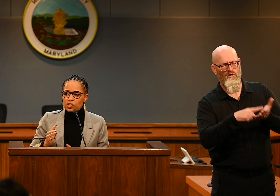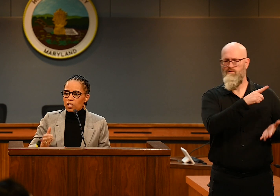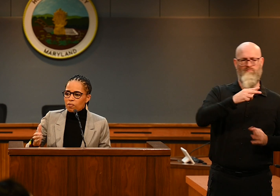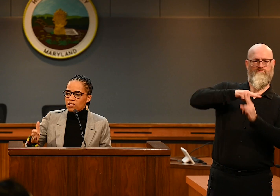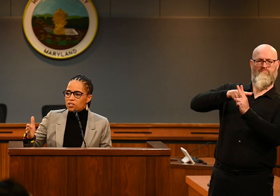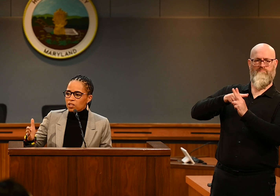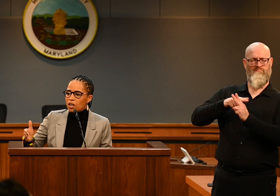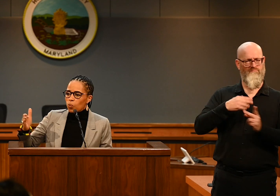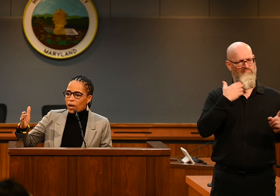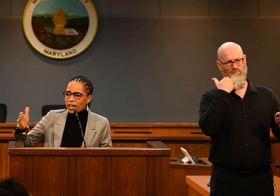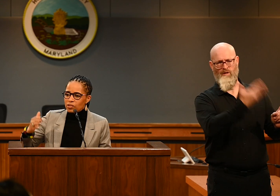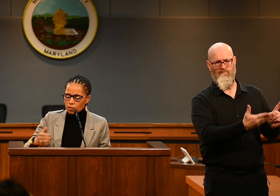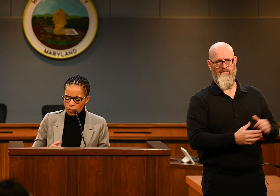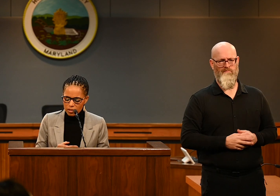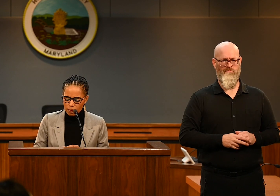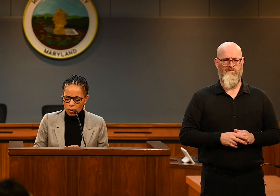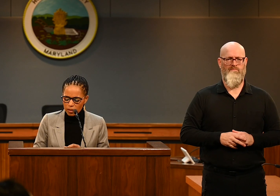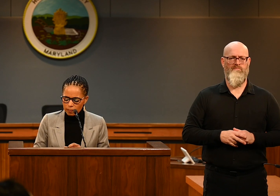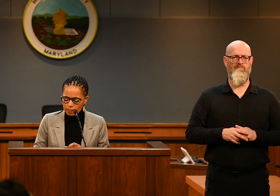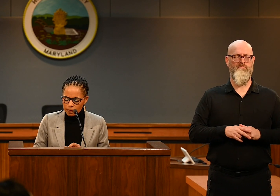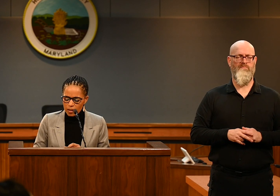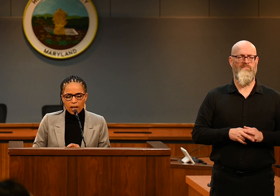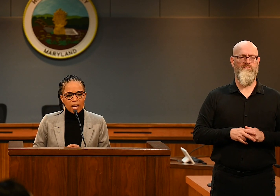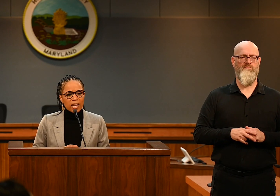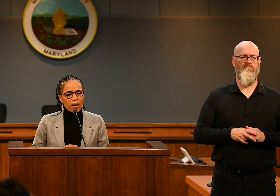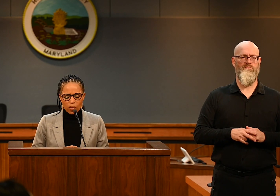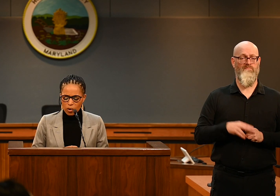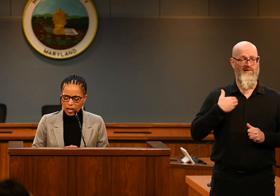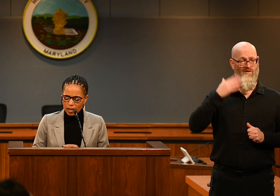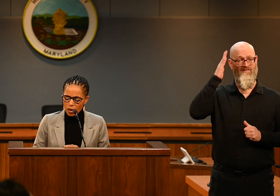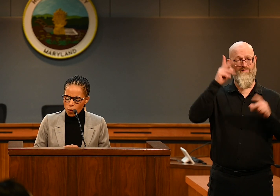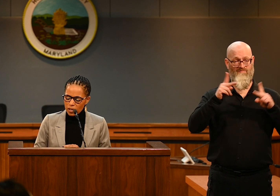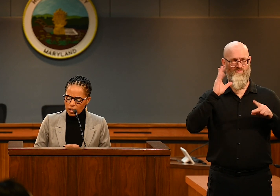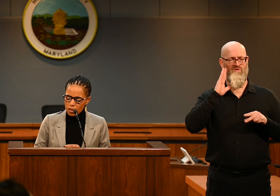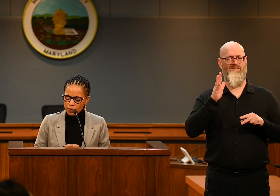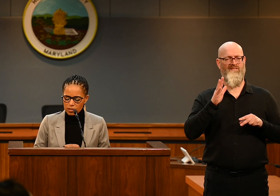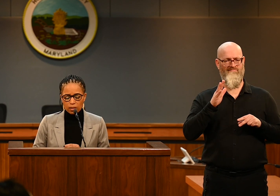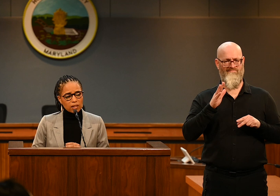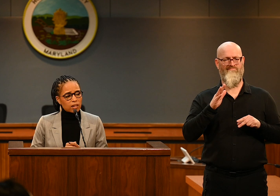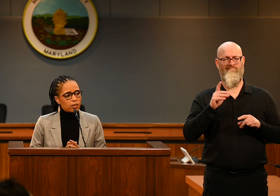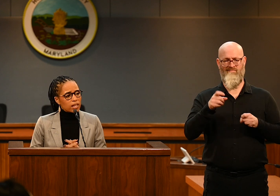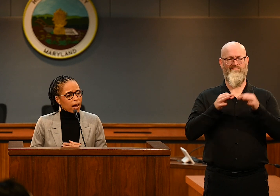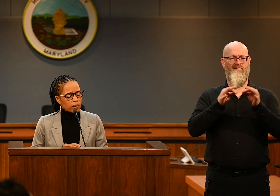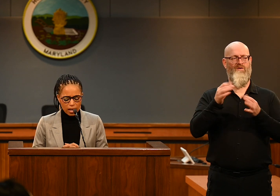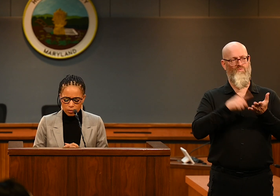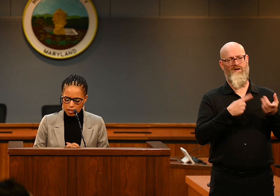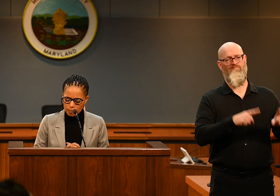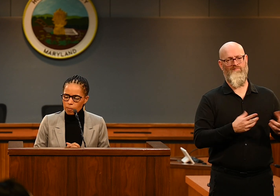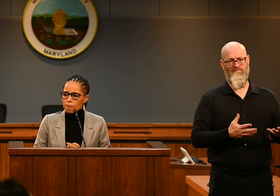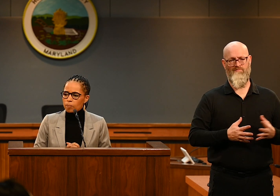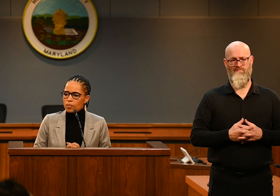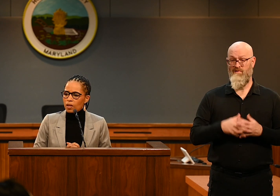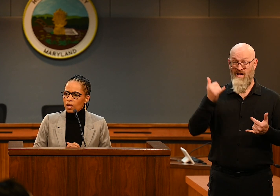for generations to come will answer for this moment. And now they want to open another facility here in Howard